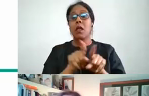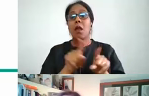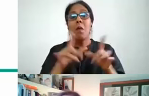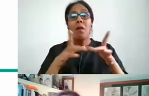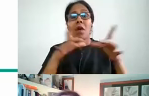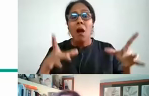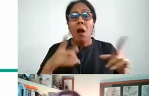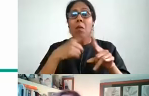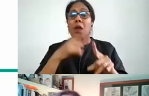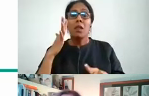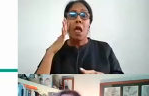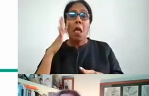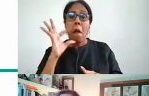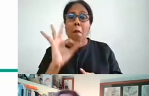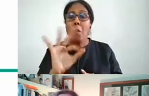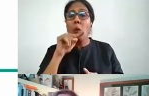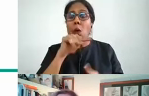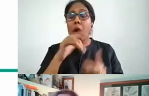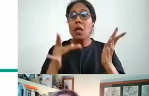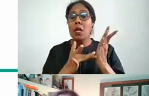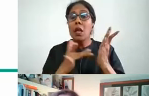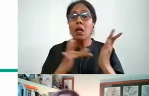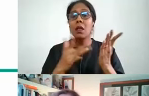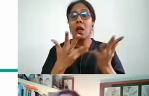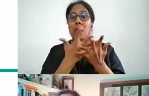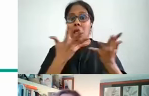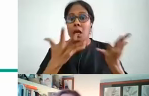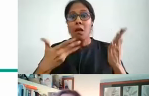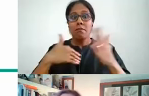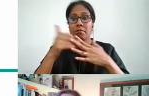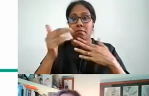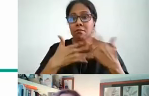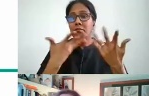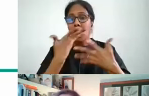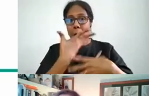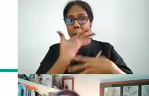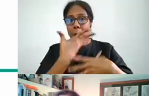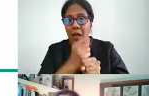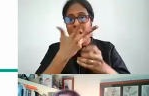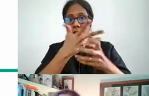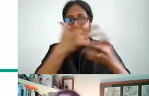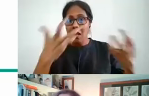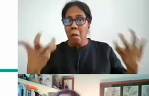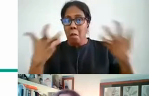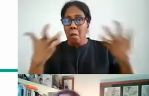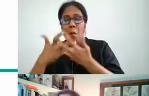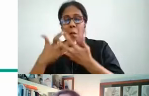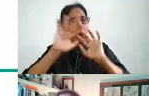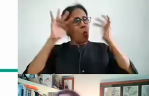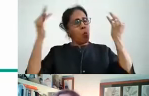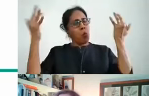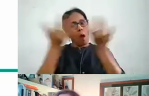communication technology infrastructure that's being deployed globally, and particularly in India.